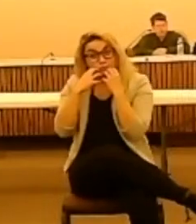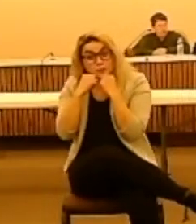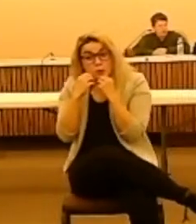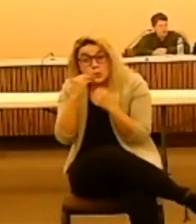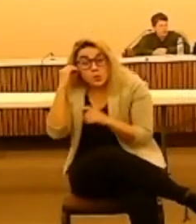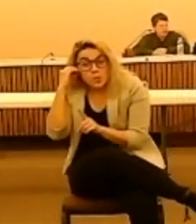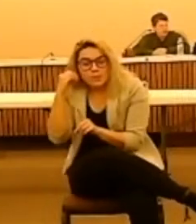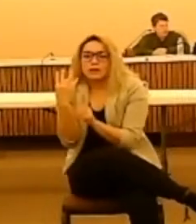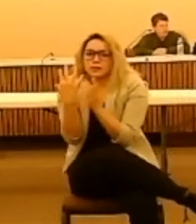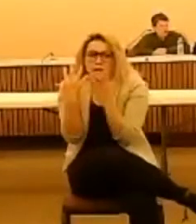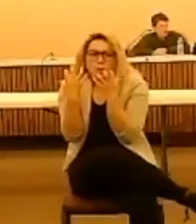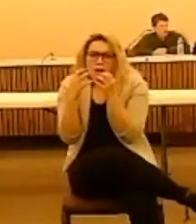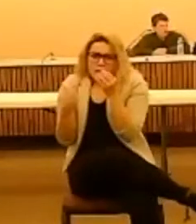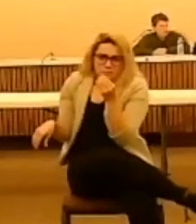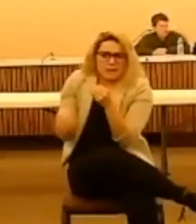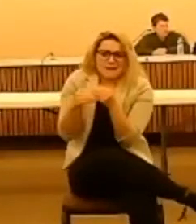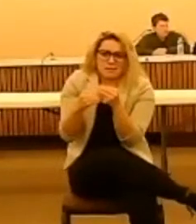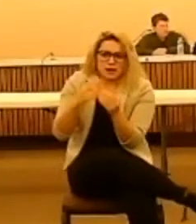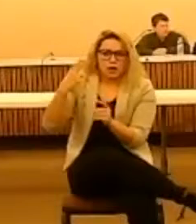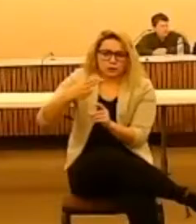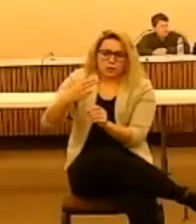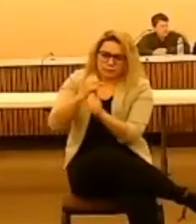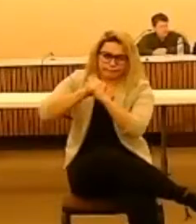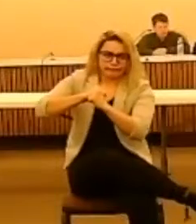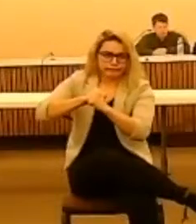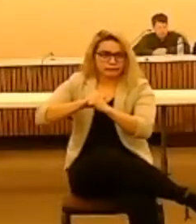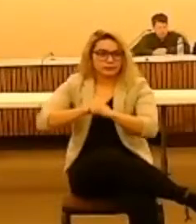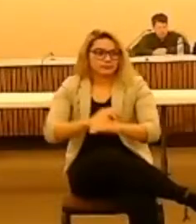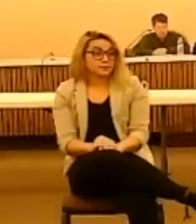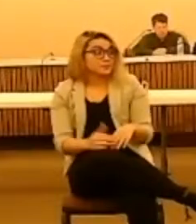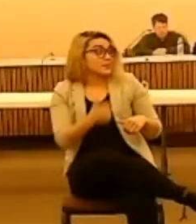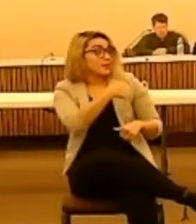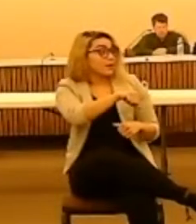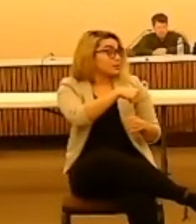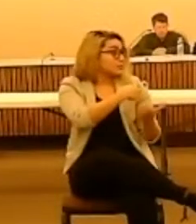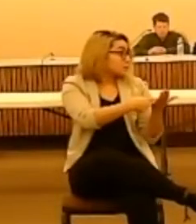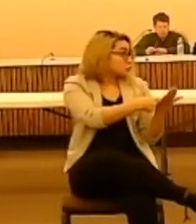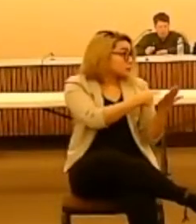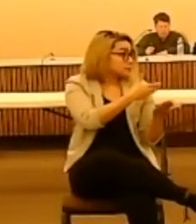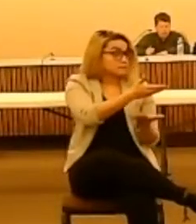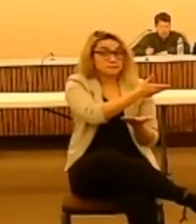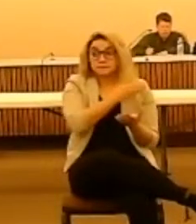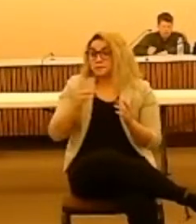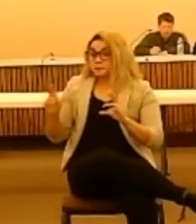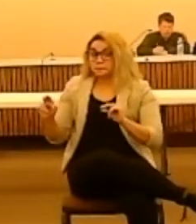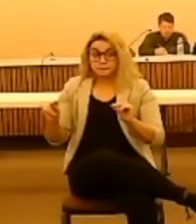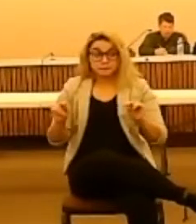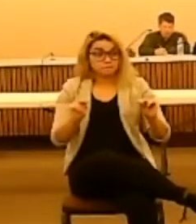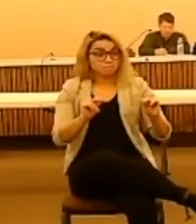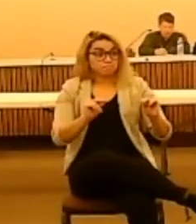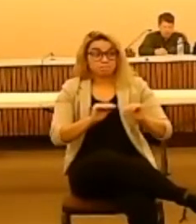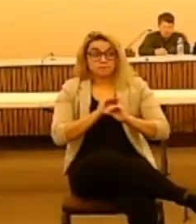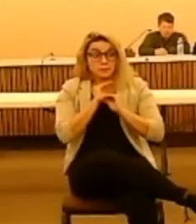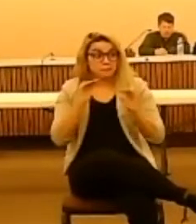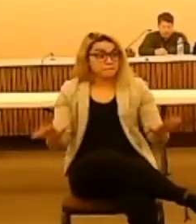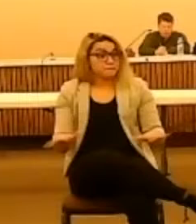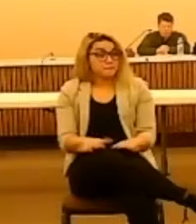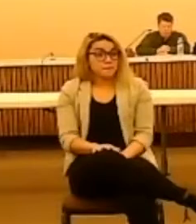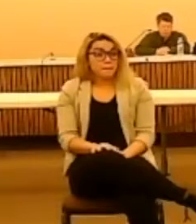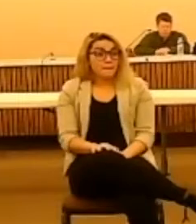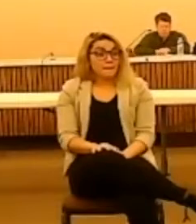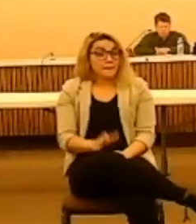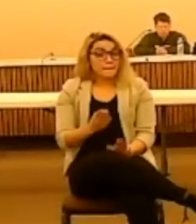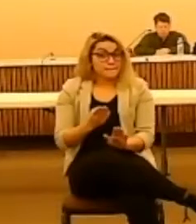Any discussion from the town board? None. Nope, we've already. Hearing none. Can